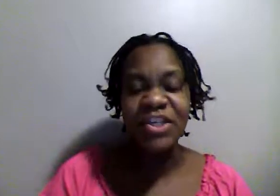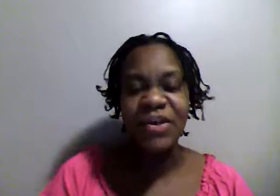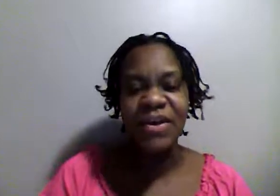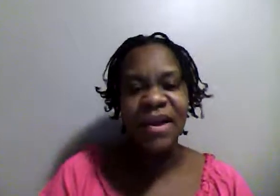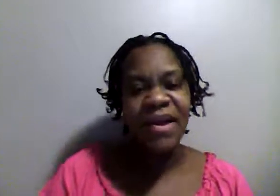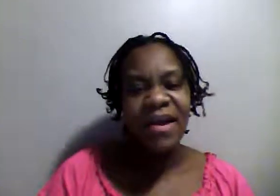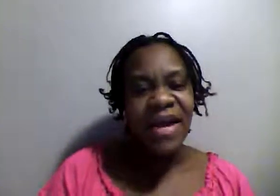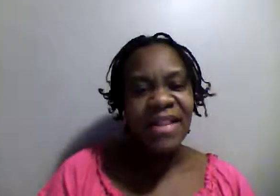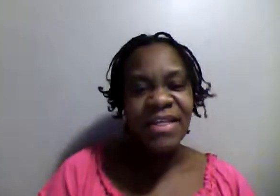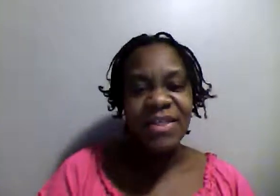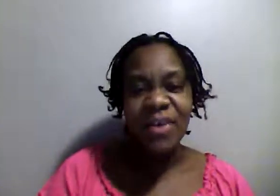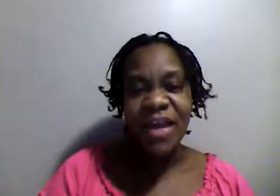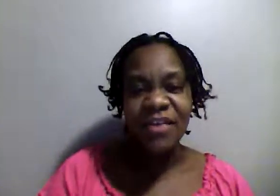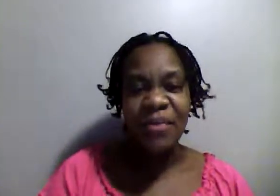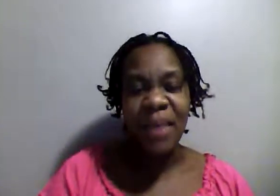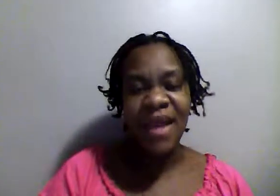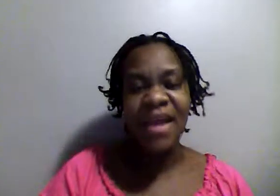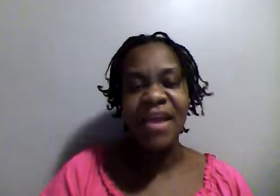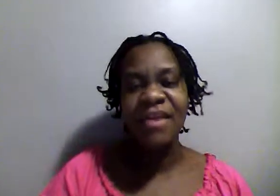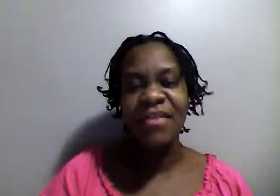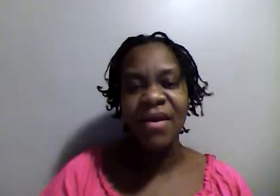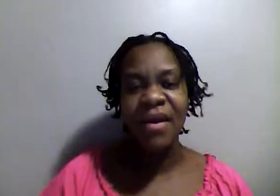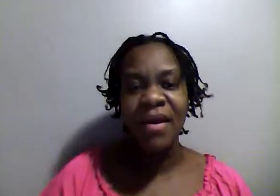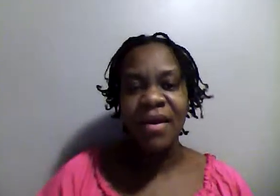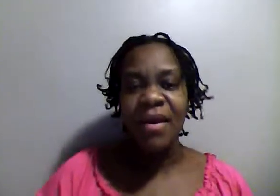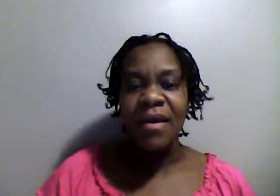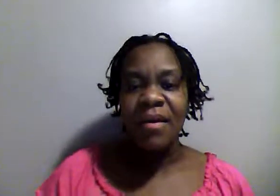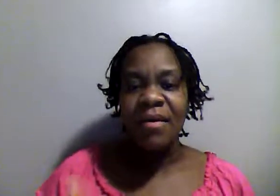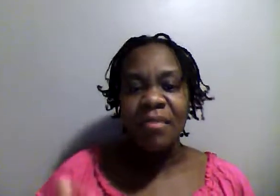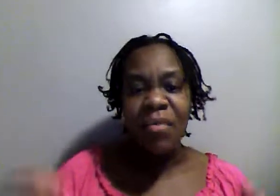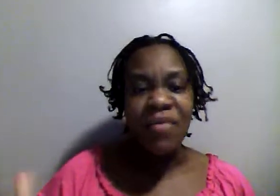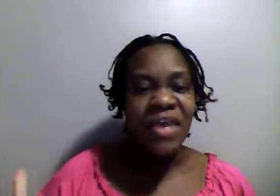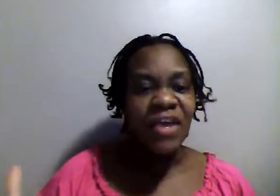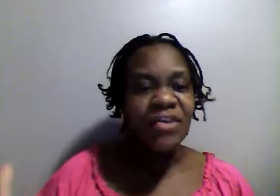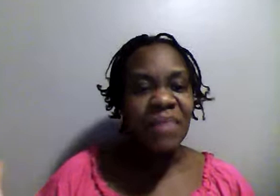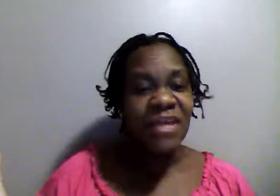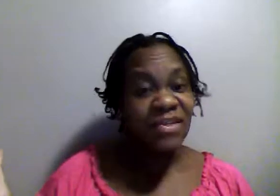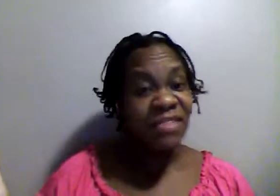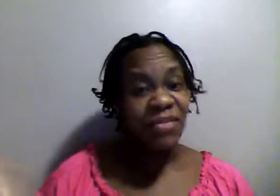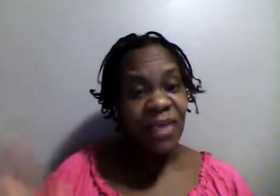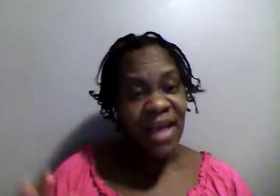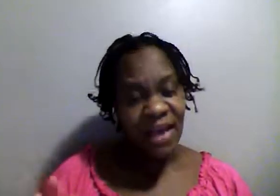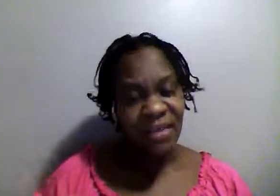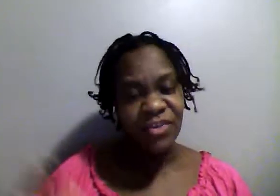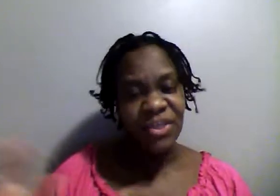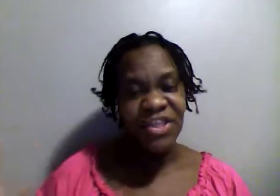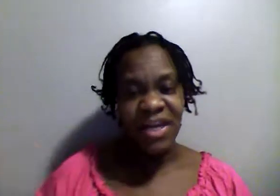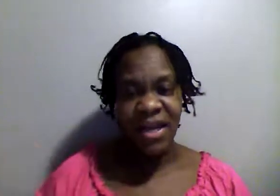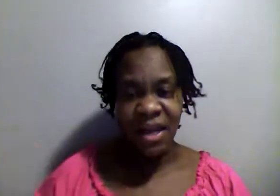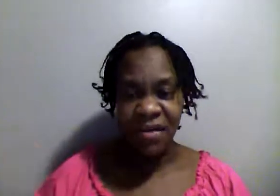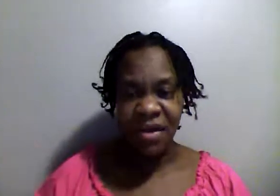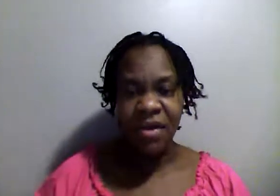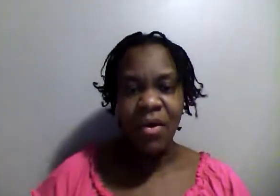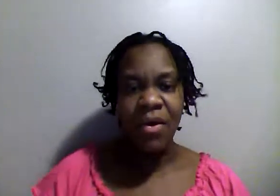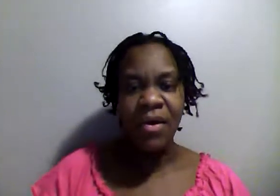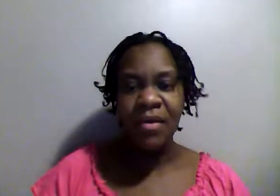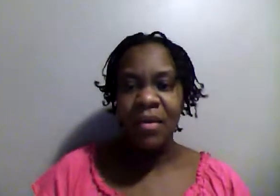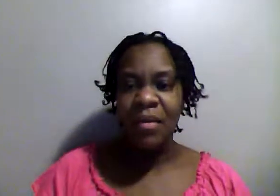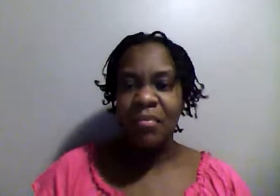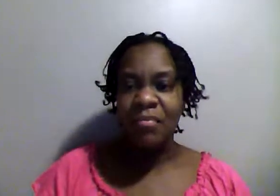shoulder. And this you can do by either moving your tomatoes, if you can, to a shaded area, or